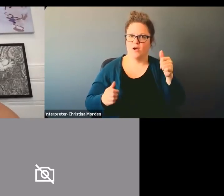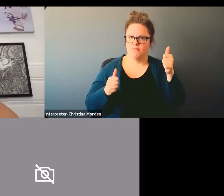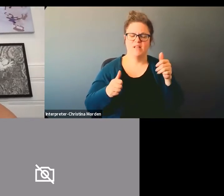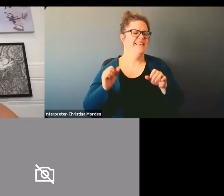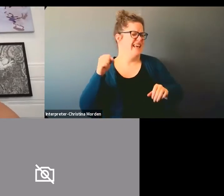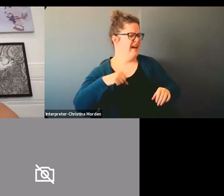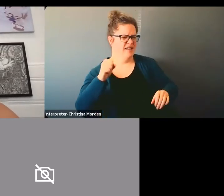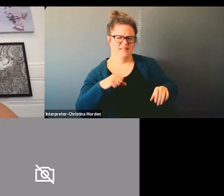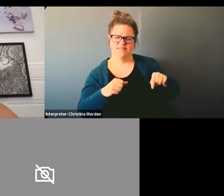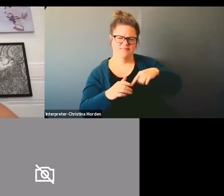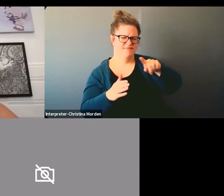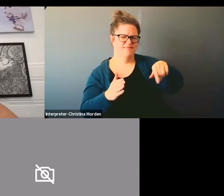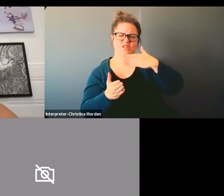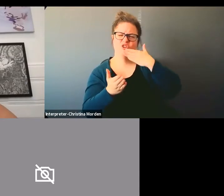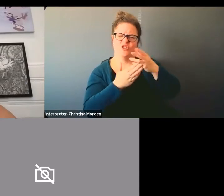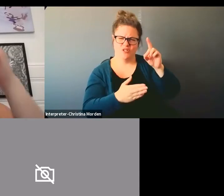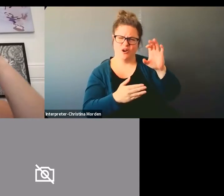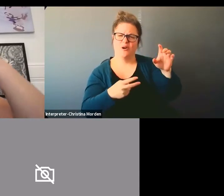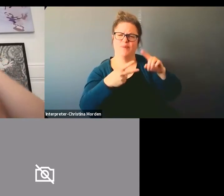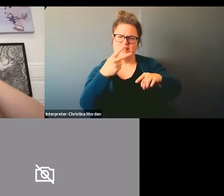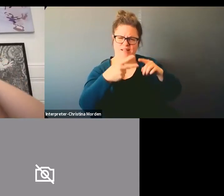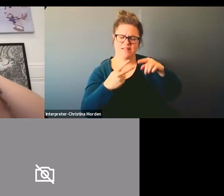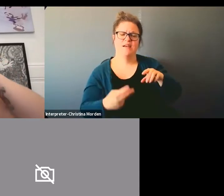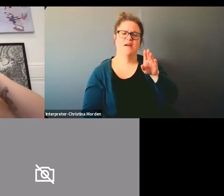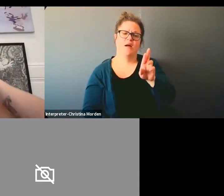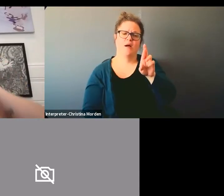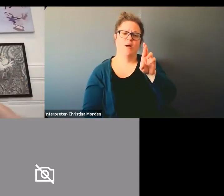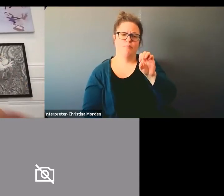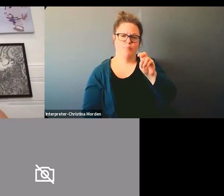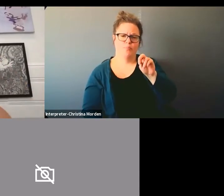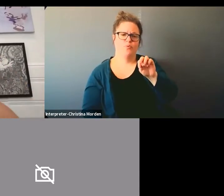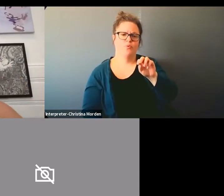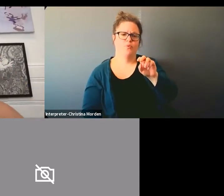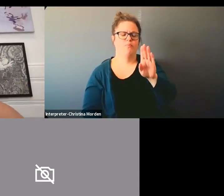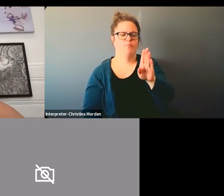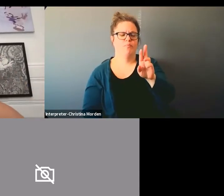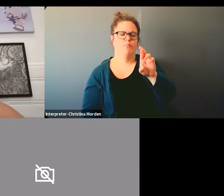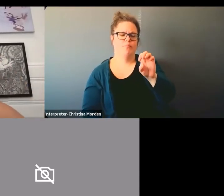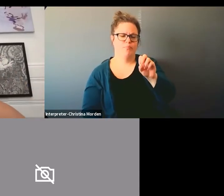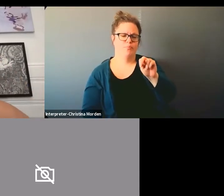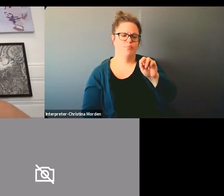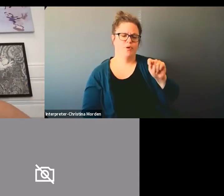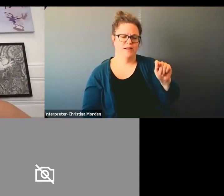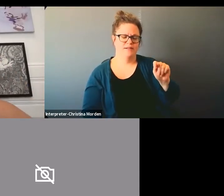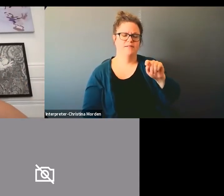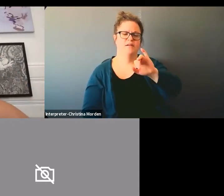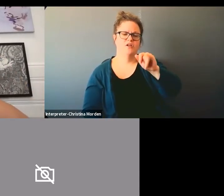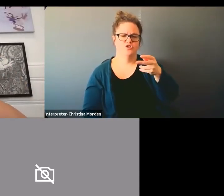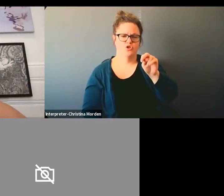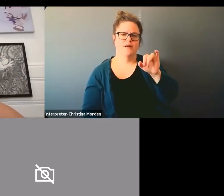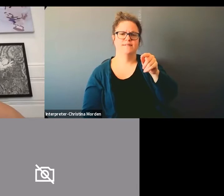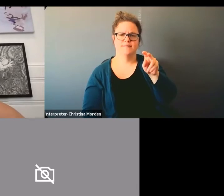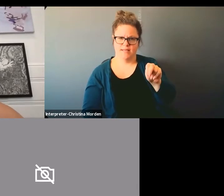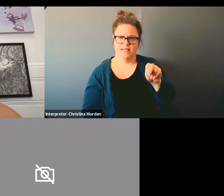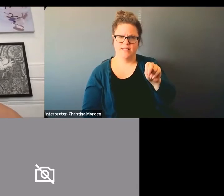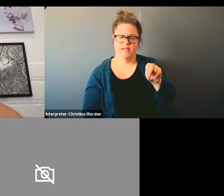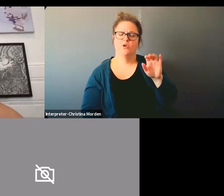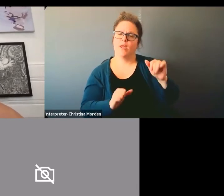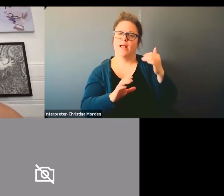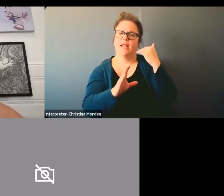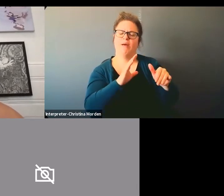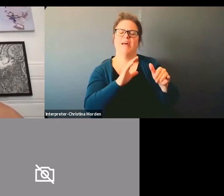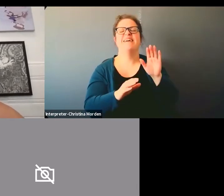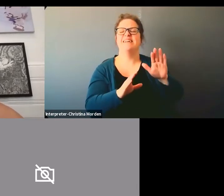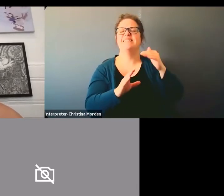that. Yeah, it's just wonderful. And yeah, Brent Johnson from there said, if you have any questions, just, send him an email. It'll be in the resource